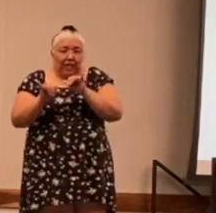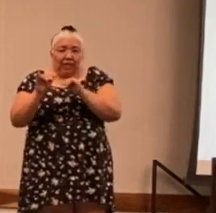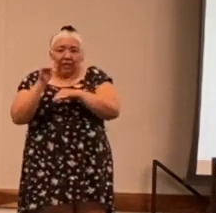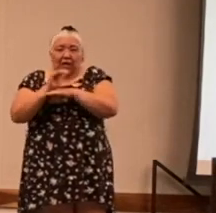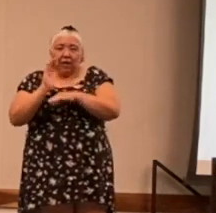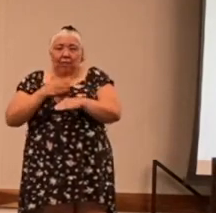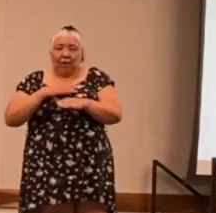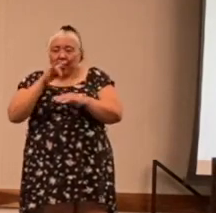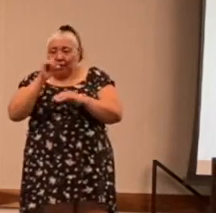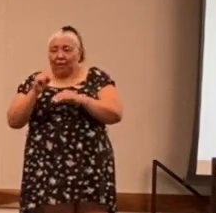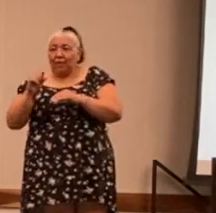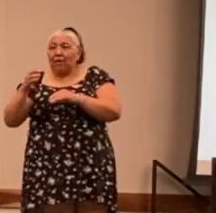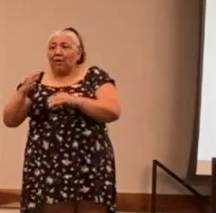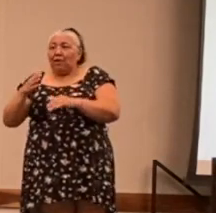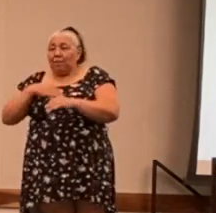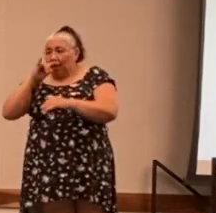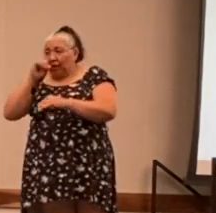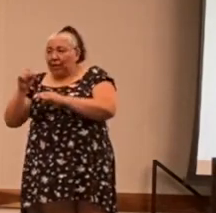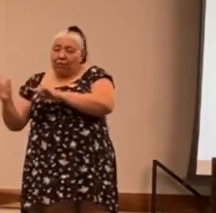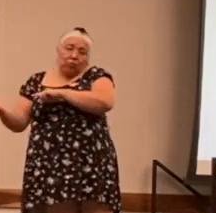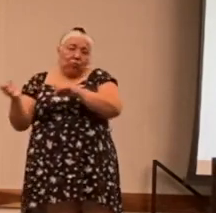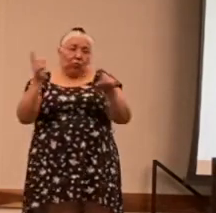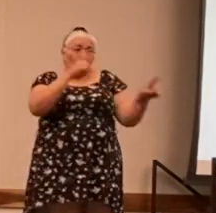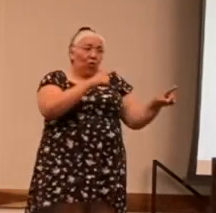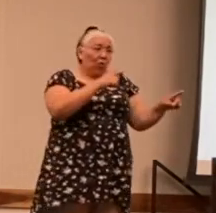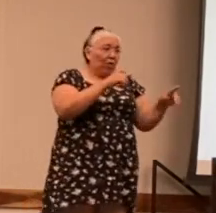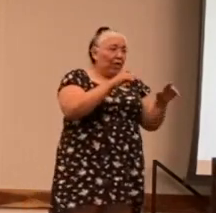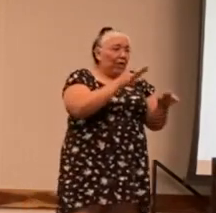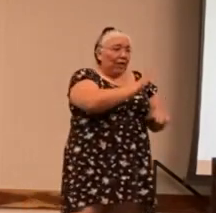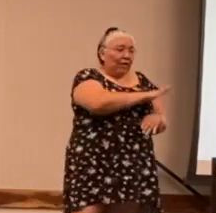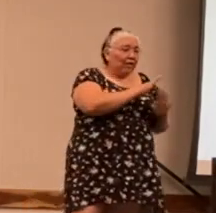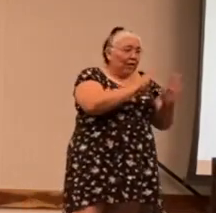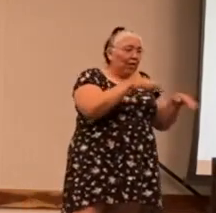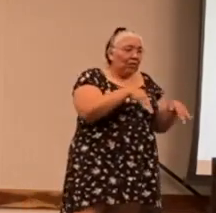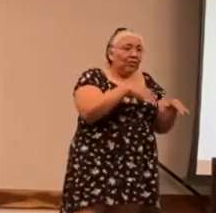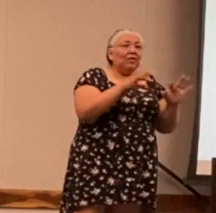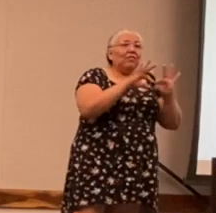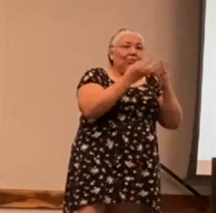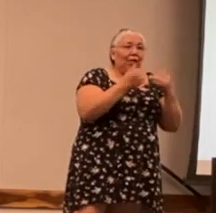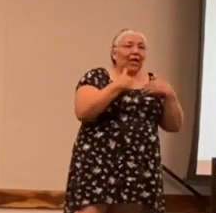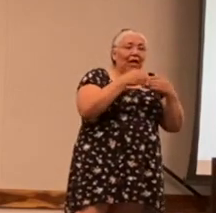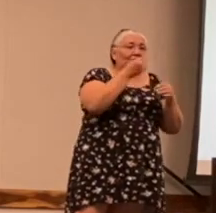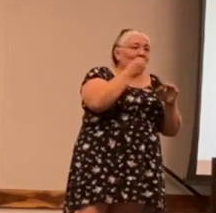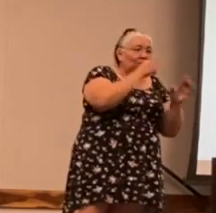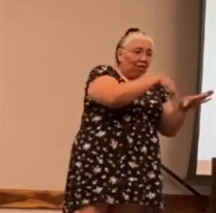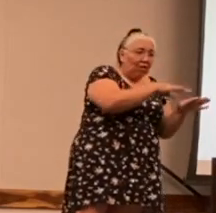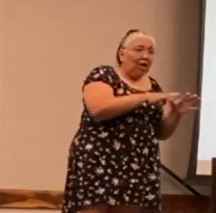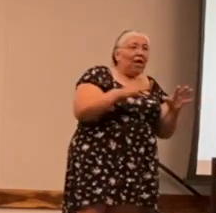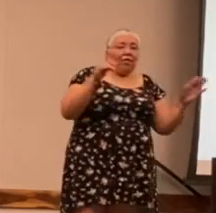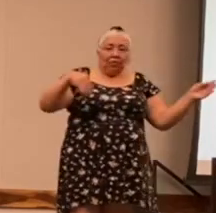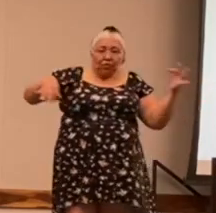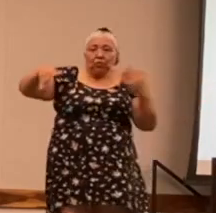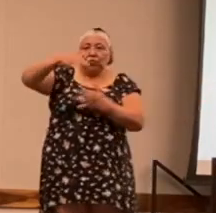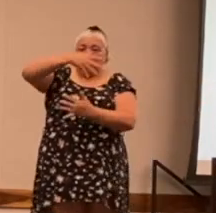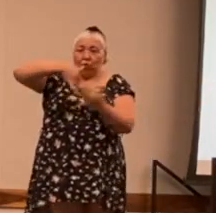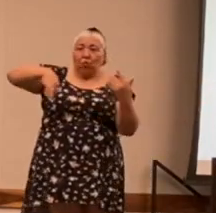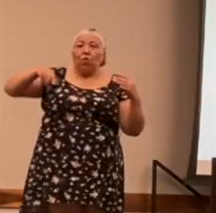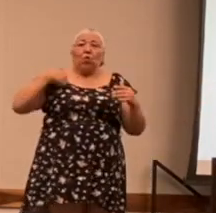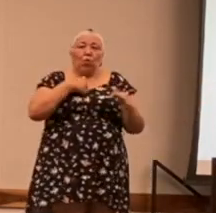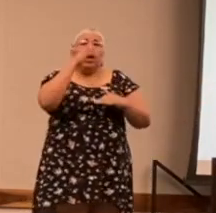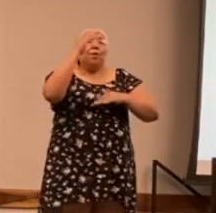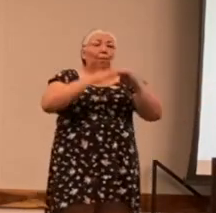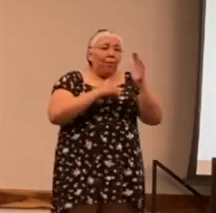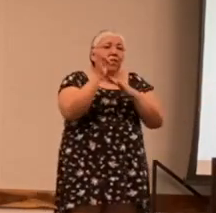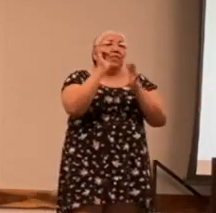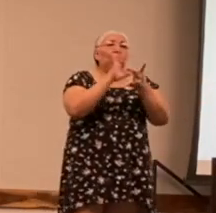house. My kids that Trudy and I had, they would go and spend the night at his house. His family would have dinner with us. We'd have dinner with them. And we built